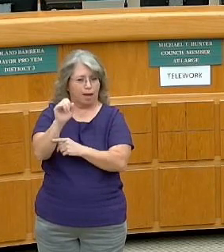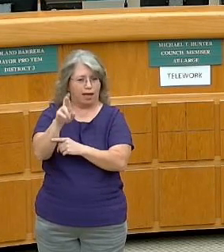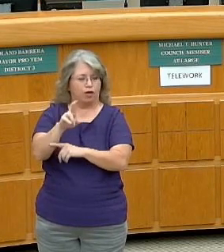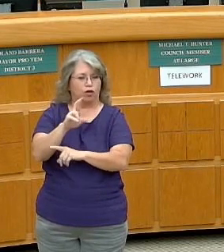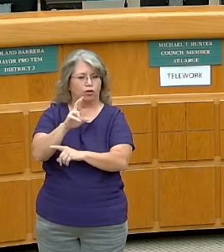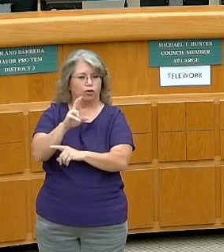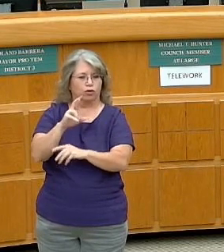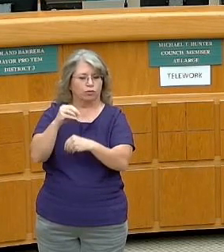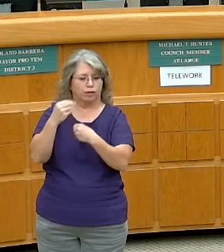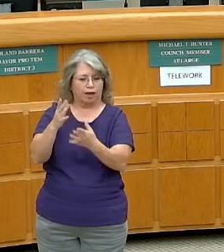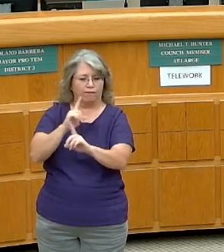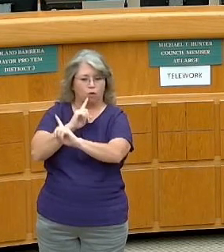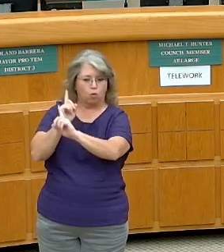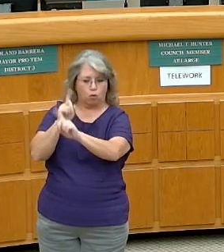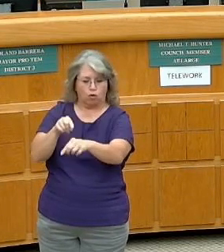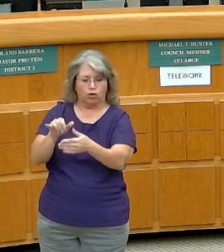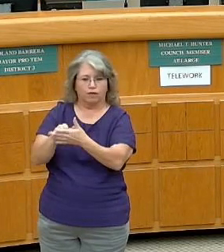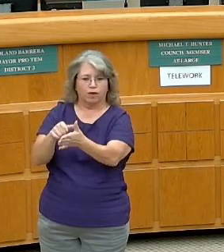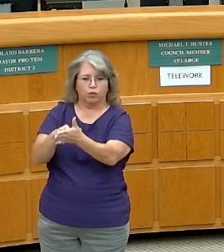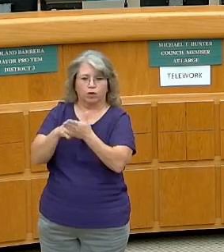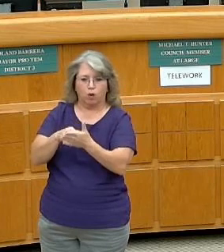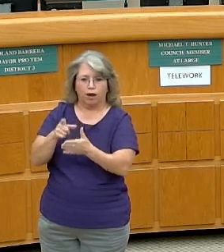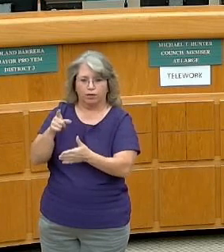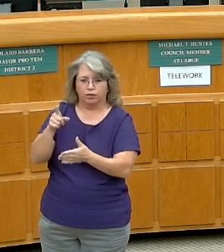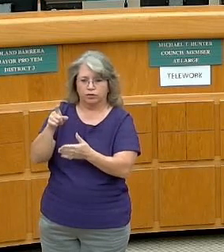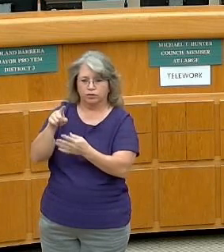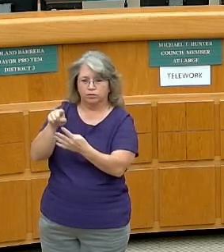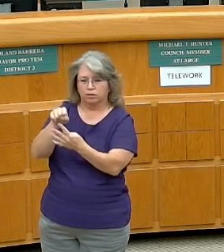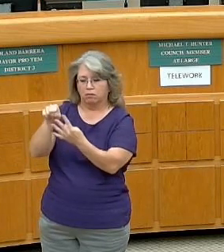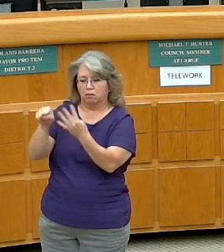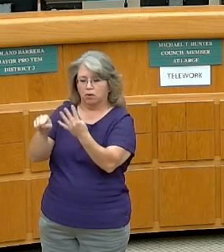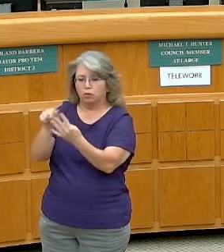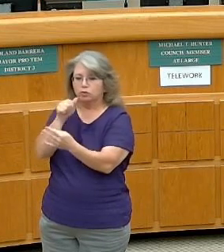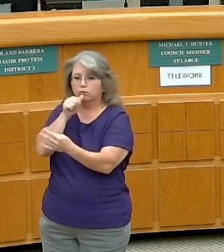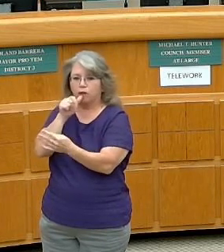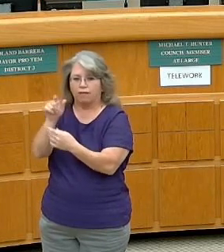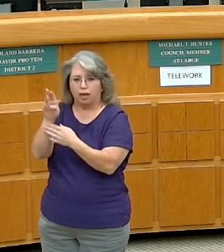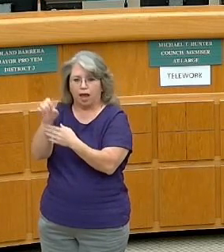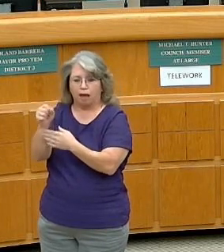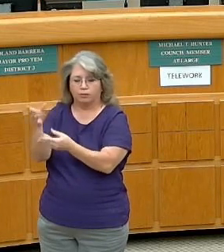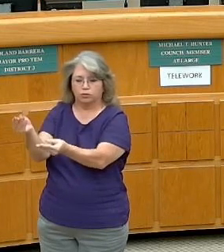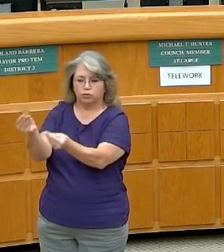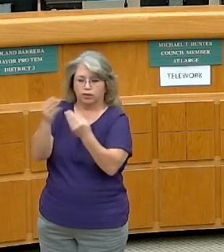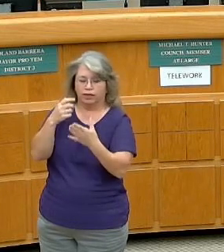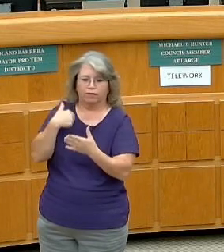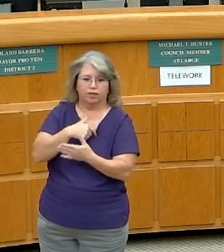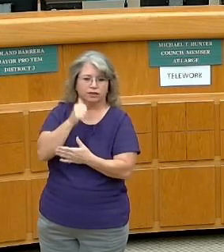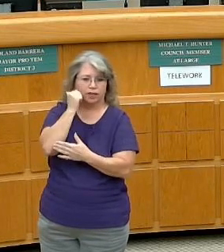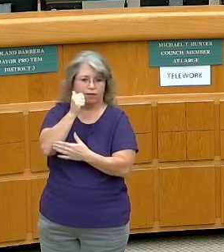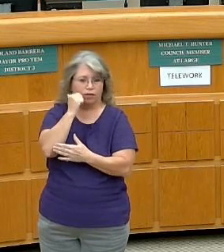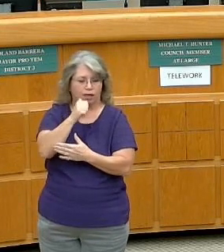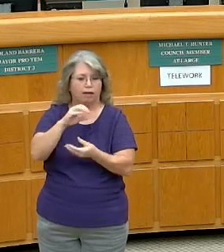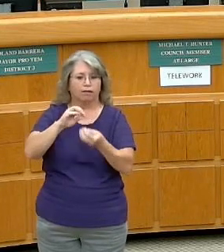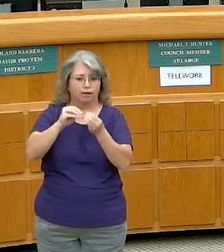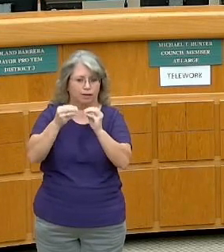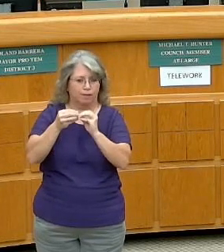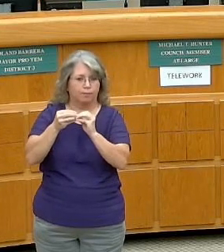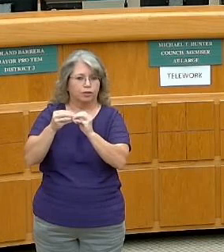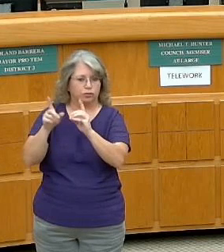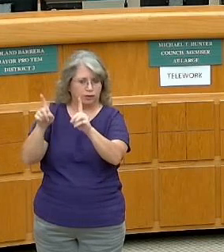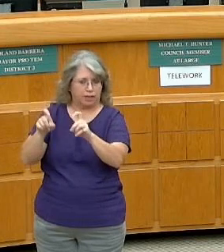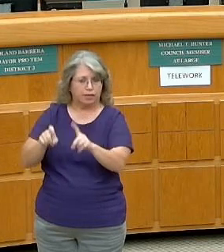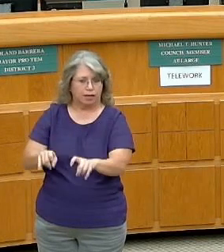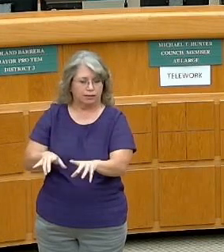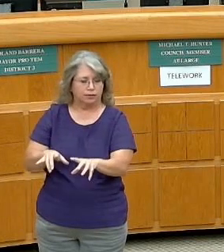those testing labs to submit to our county city health lab every day the numbers that they test, and we're still working with those persons to get